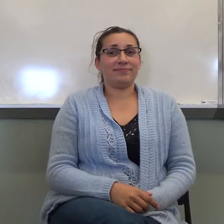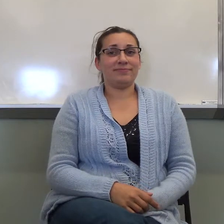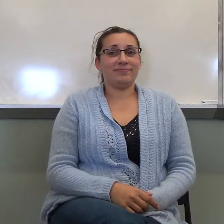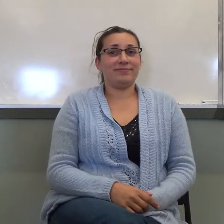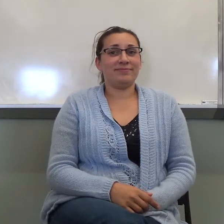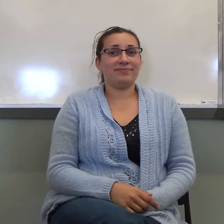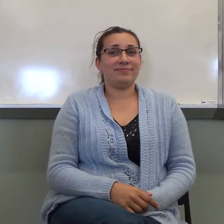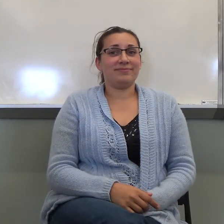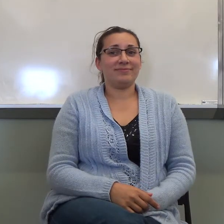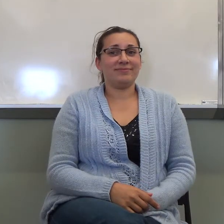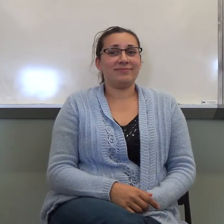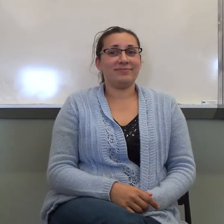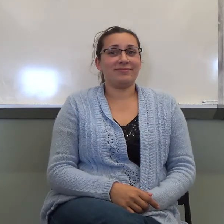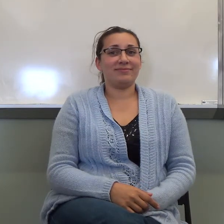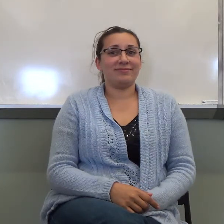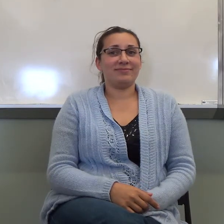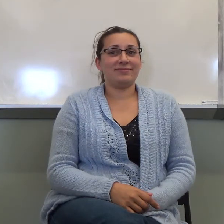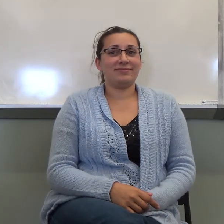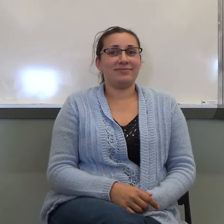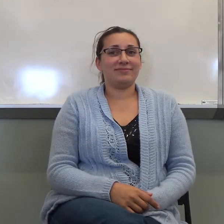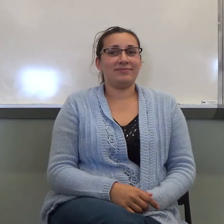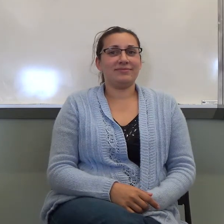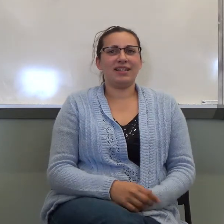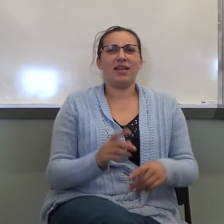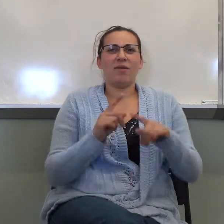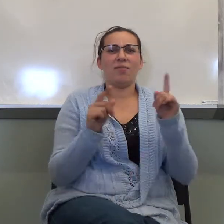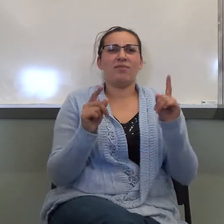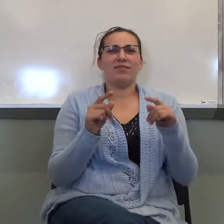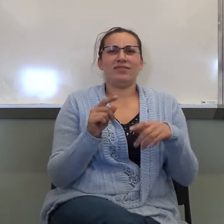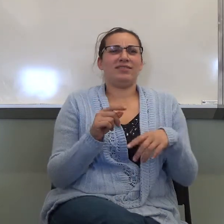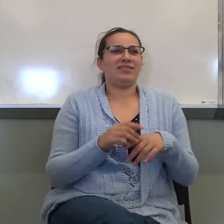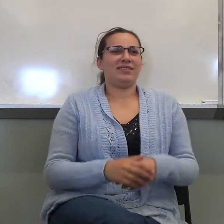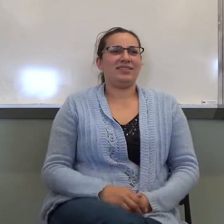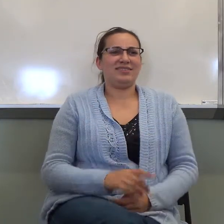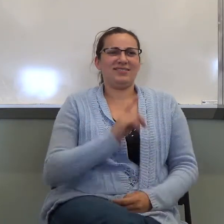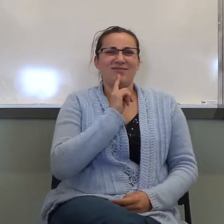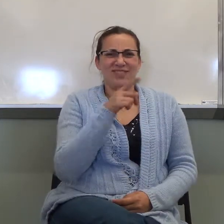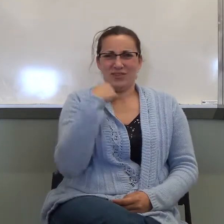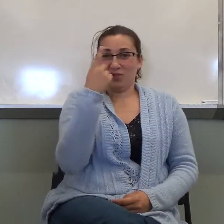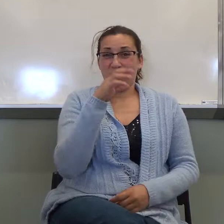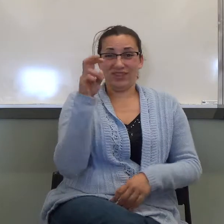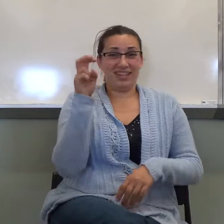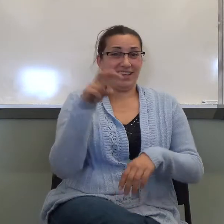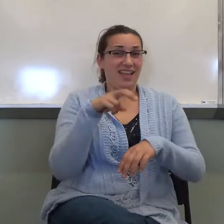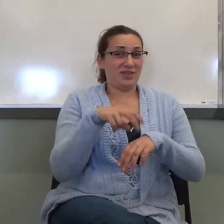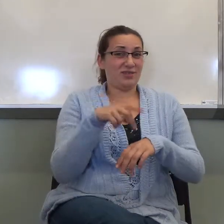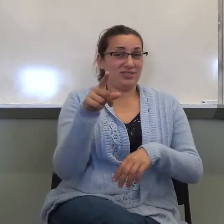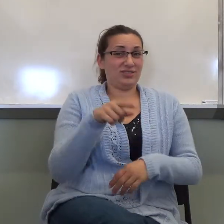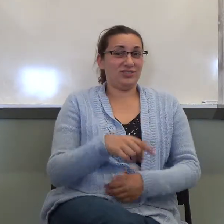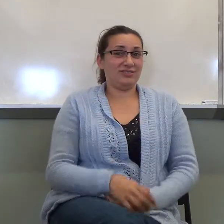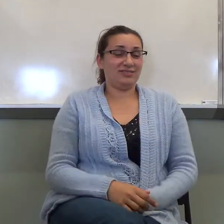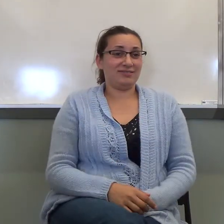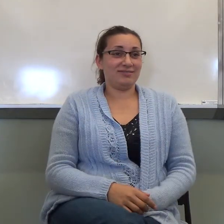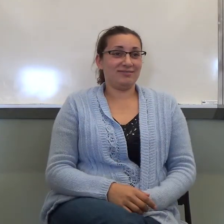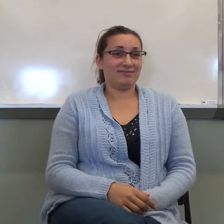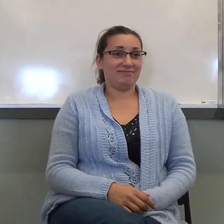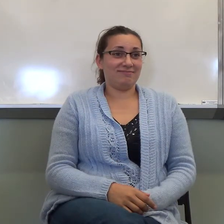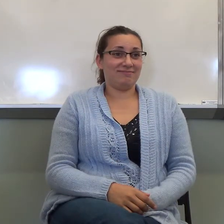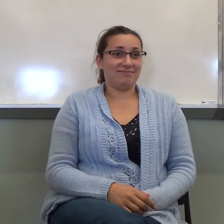smaller absolute value. If you don't do that, there are times when it's not so easy to tell. They can get numbers very close to each